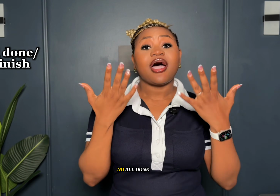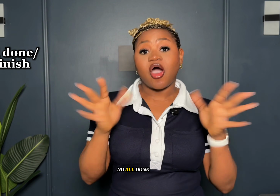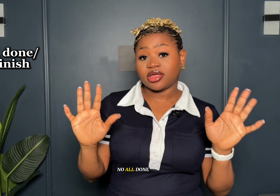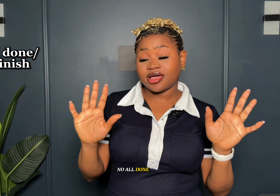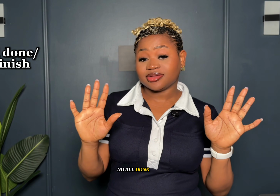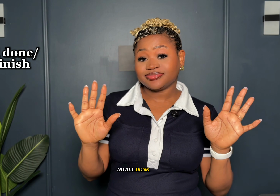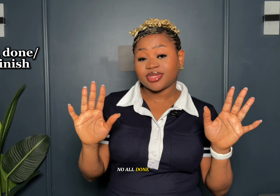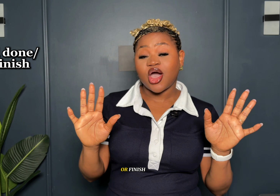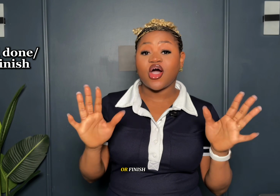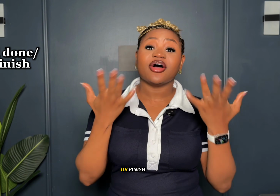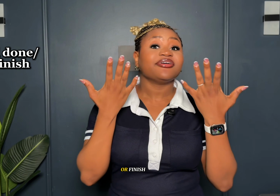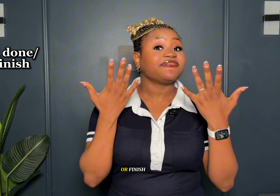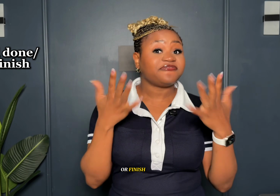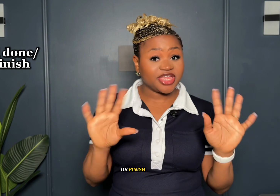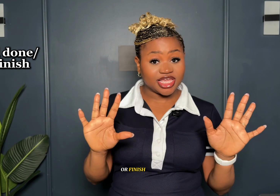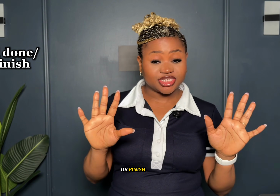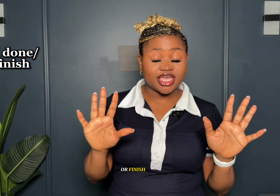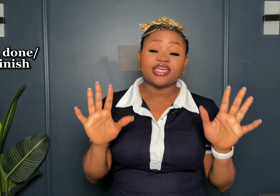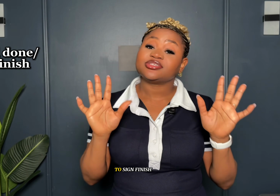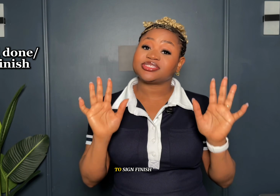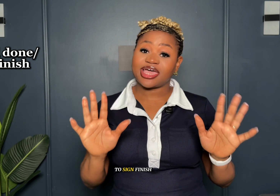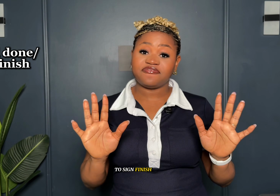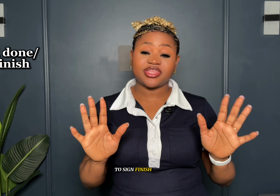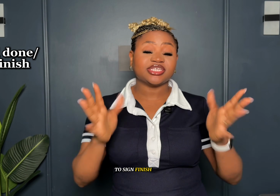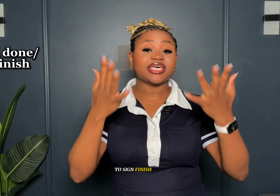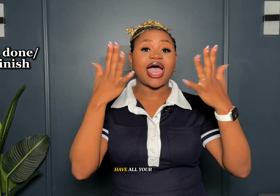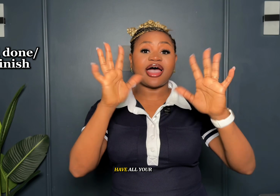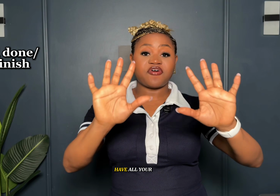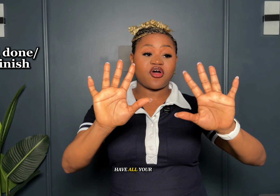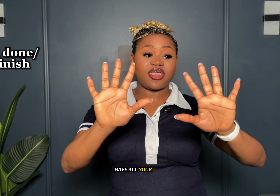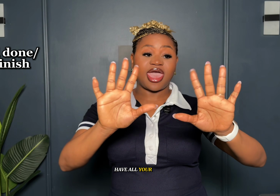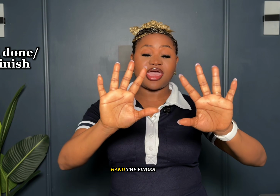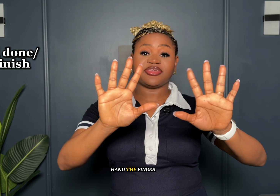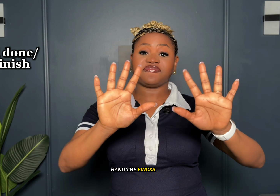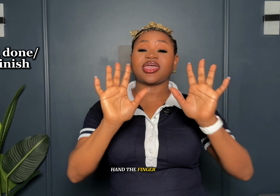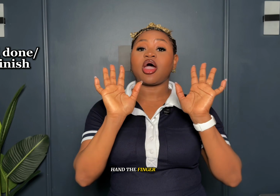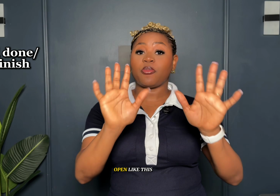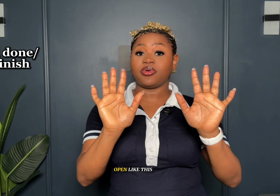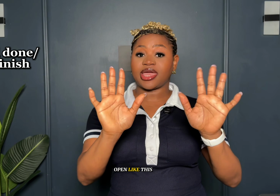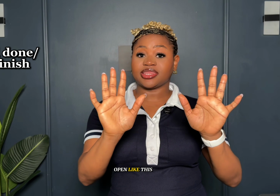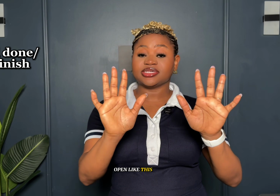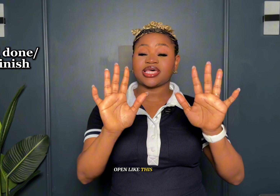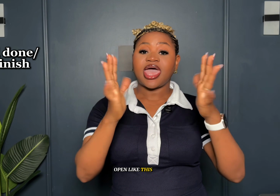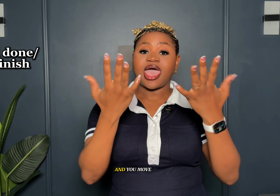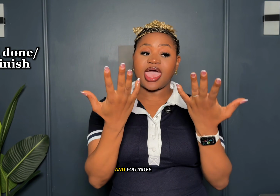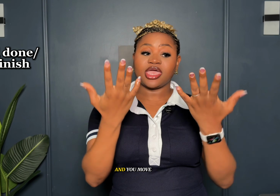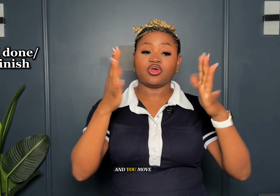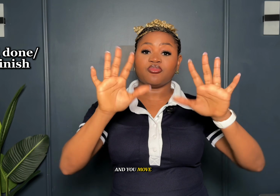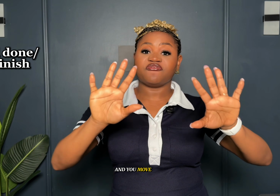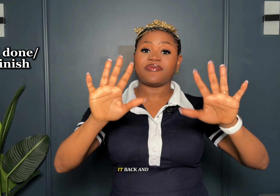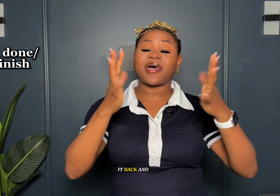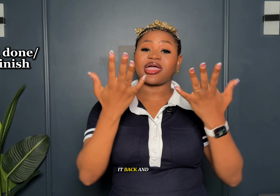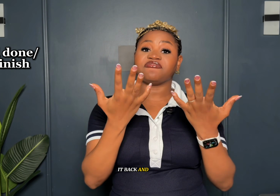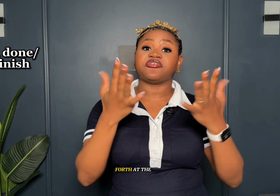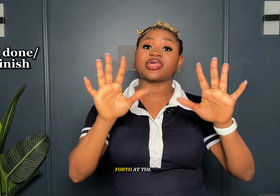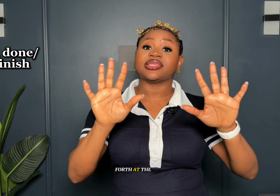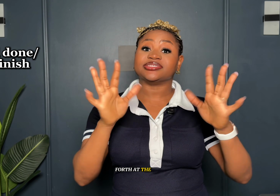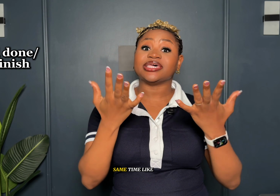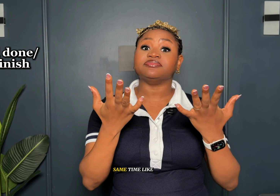All done or finish. To sign finish, have all your hand, the finger open like this, and you move it back and forth at the same time